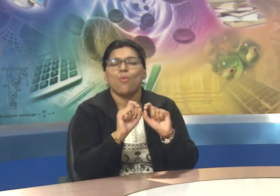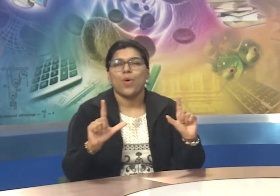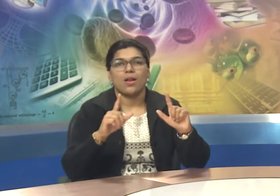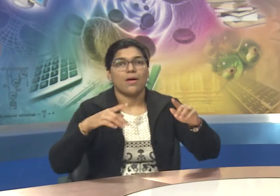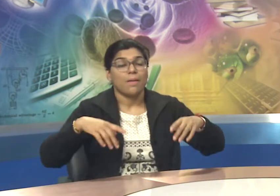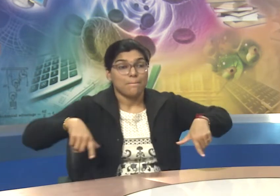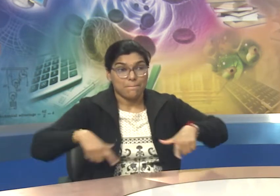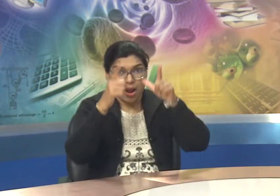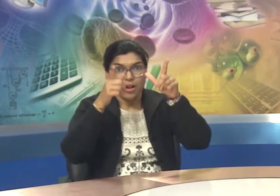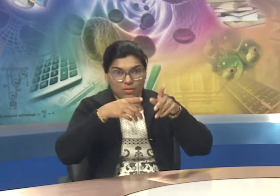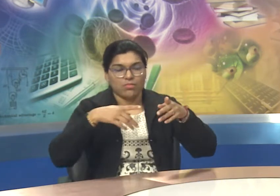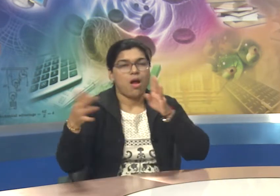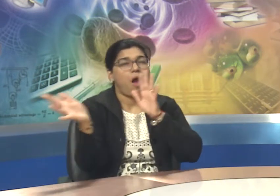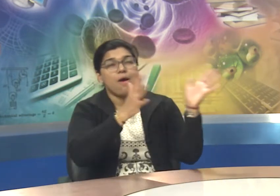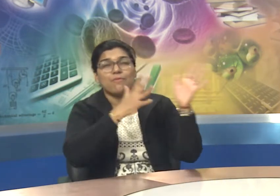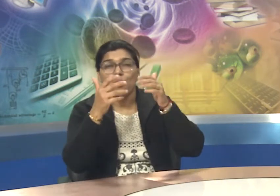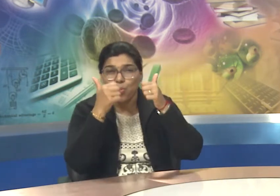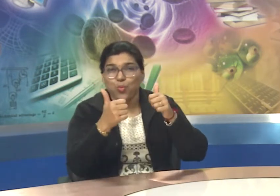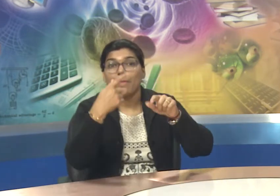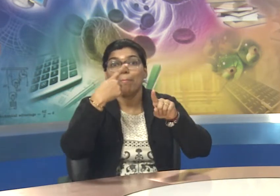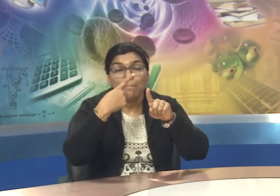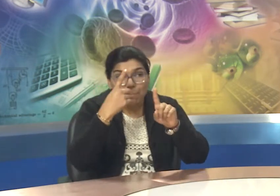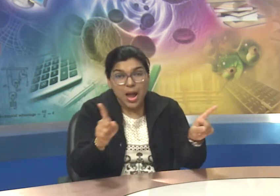from the burning sun.